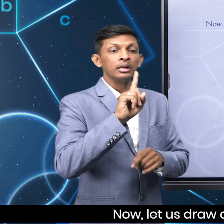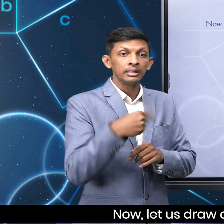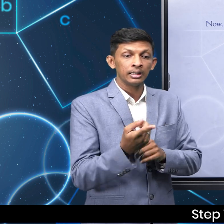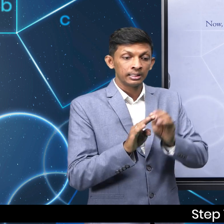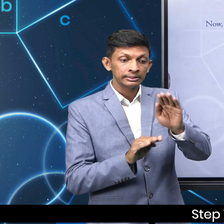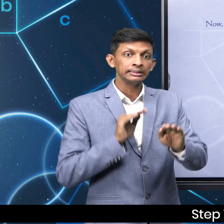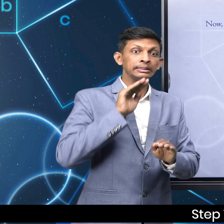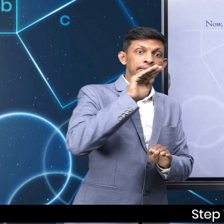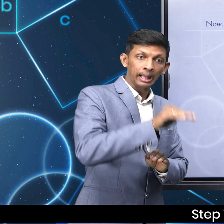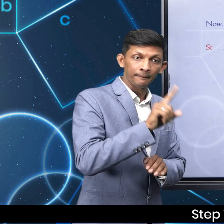Step 1.